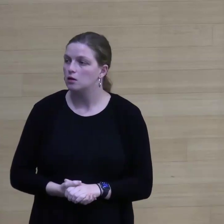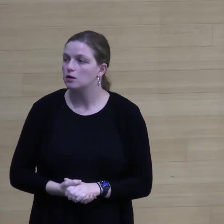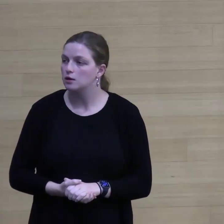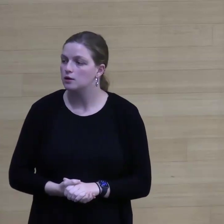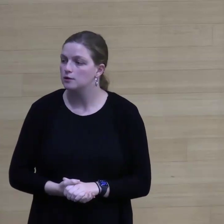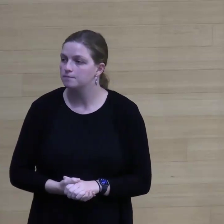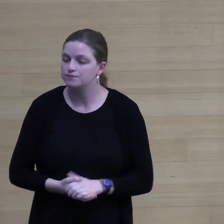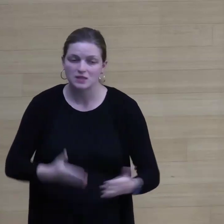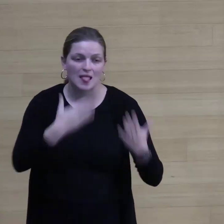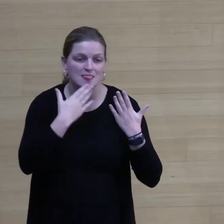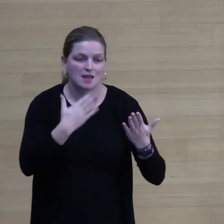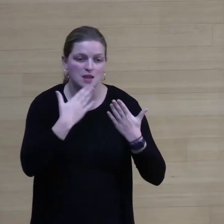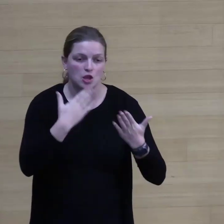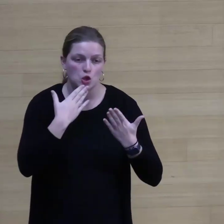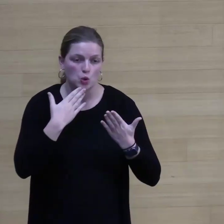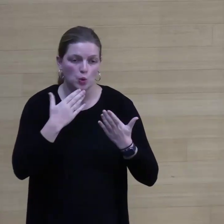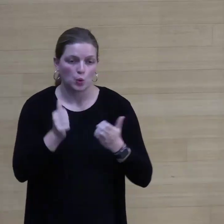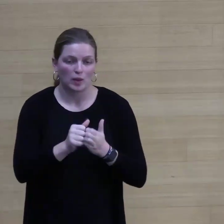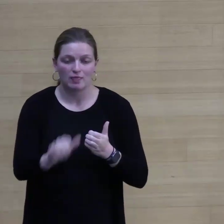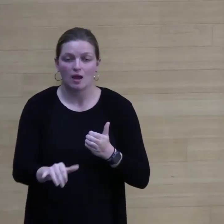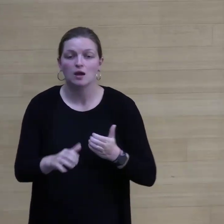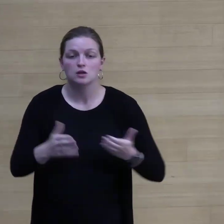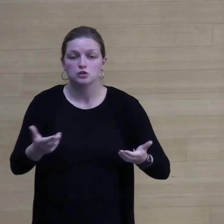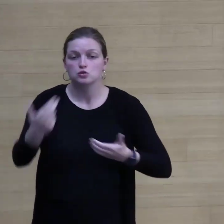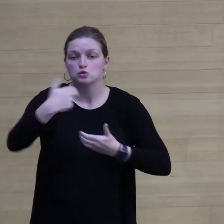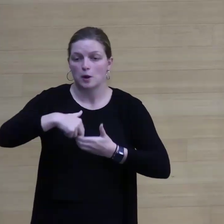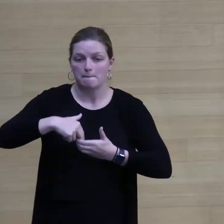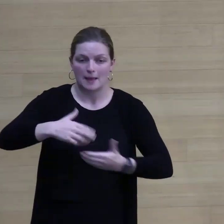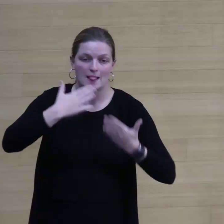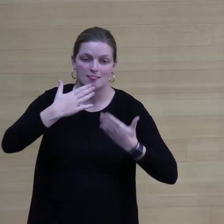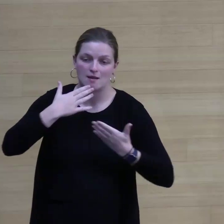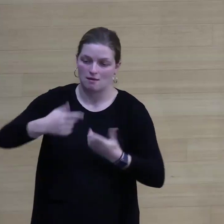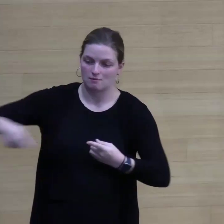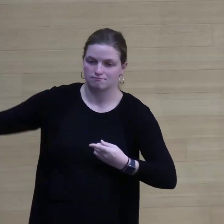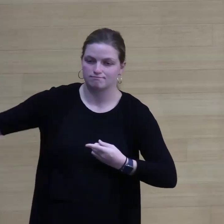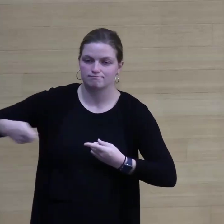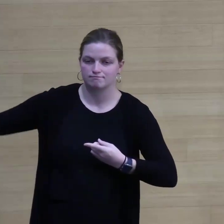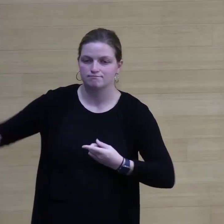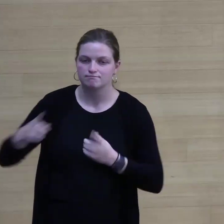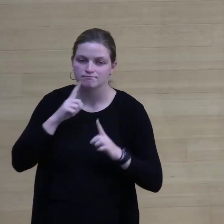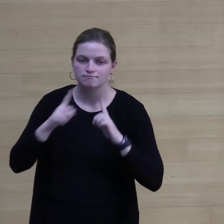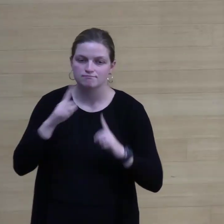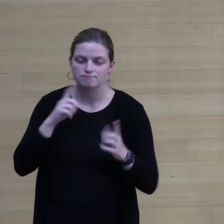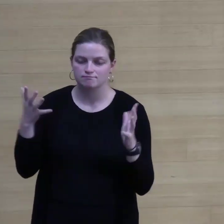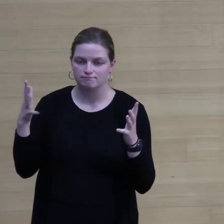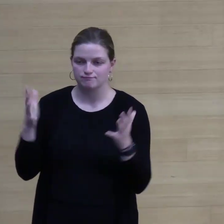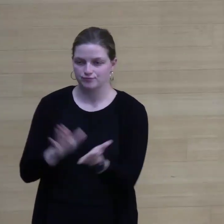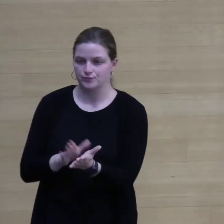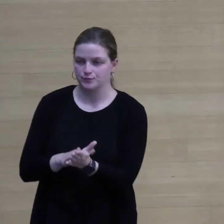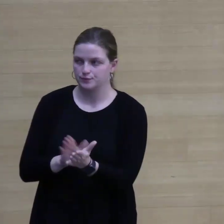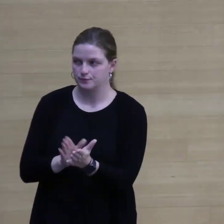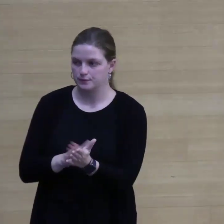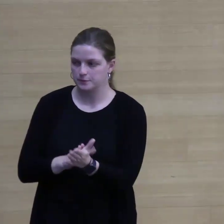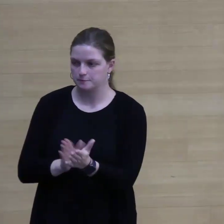Thank you. Thank you on that note. So please join me in thanking Laura and Rebecca.